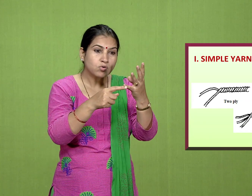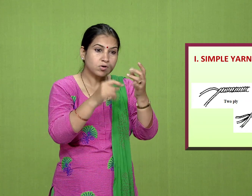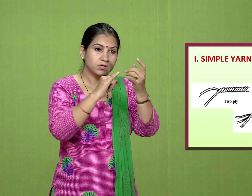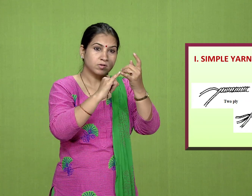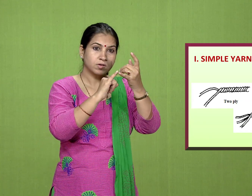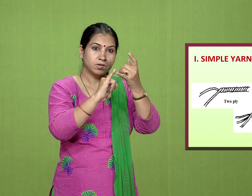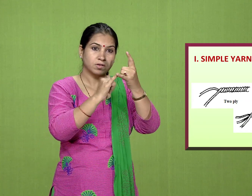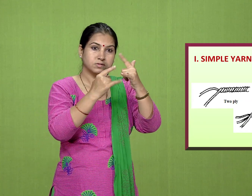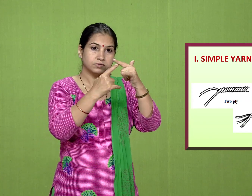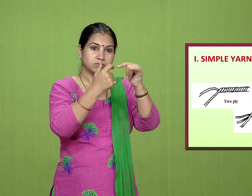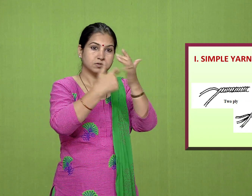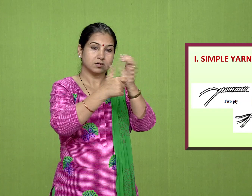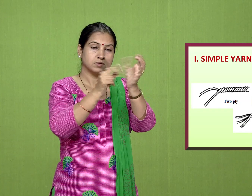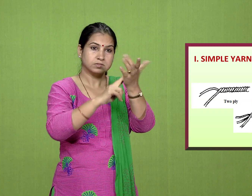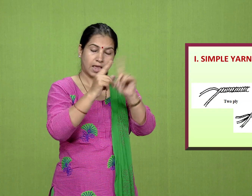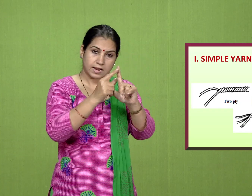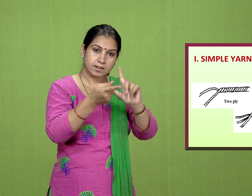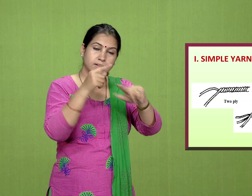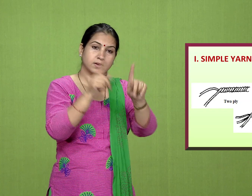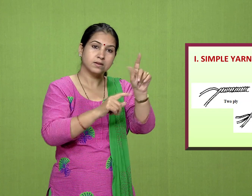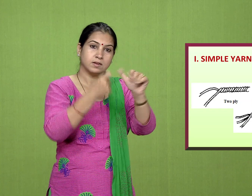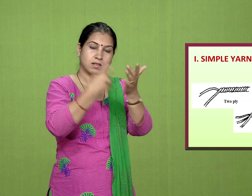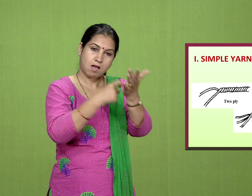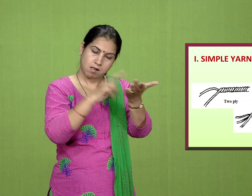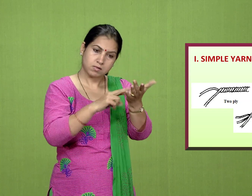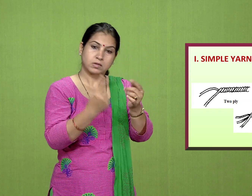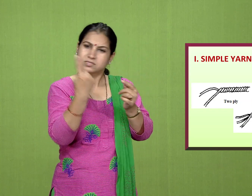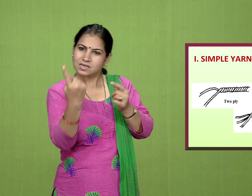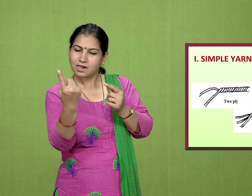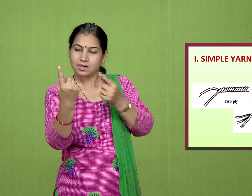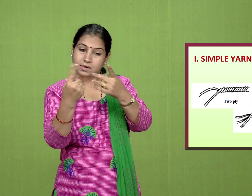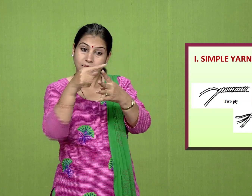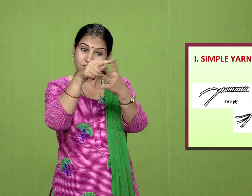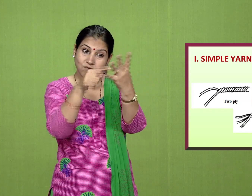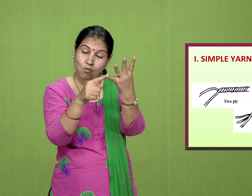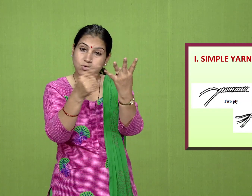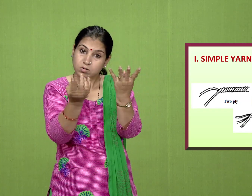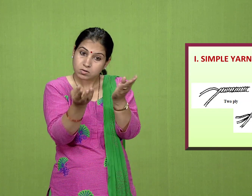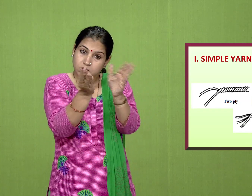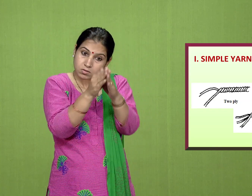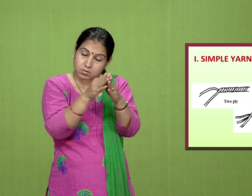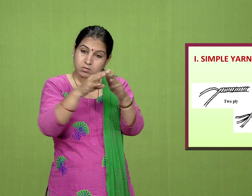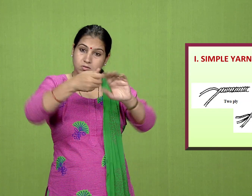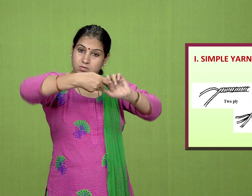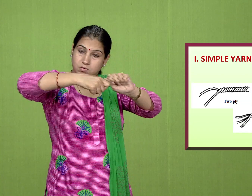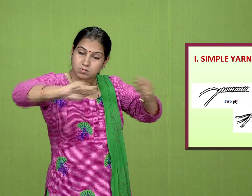yarns. These are the single yarns, and when twisted together, they are forming